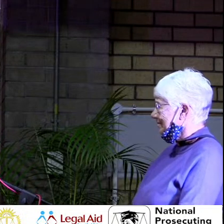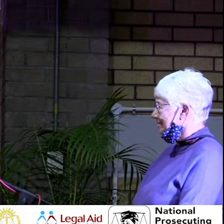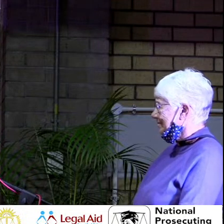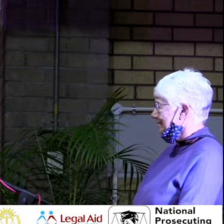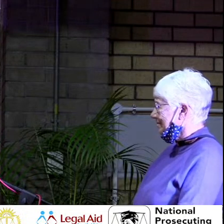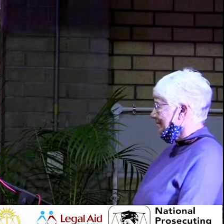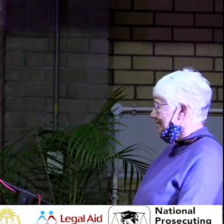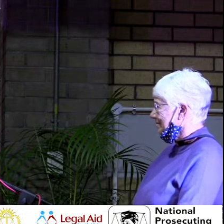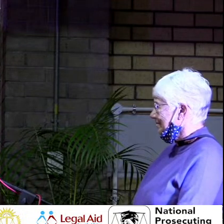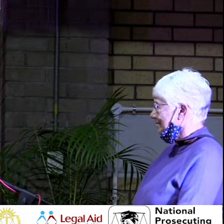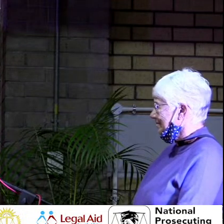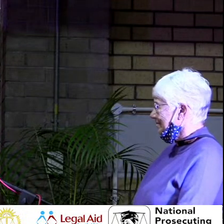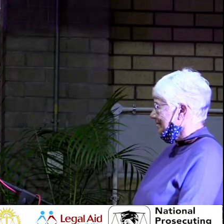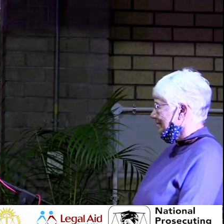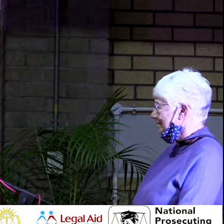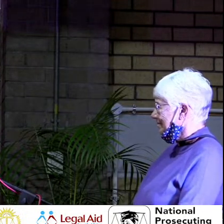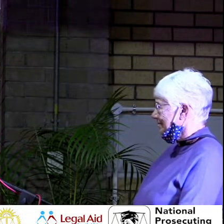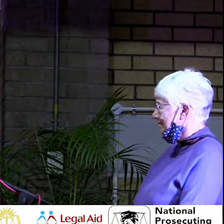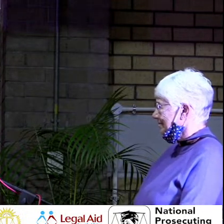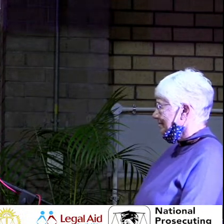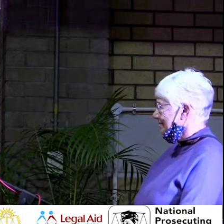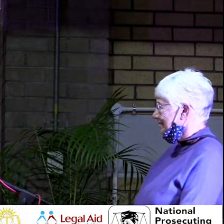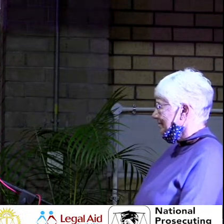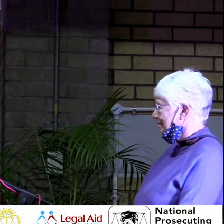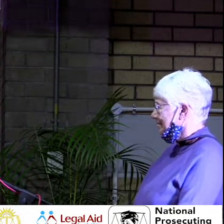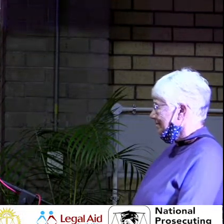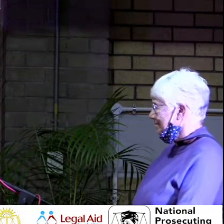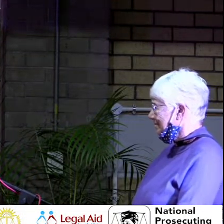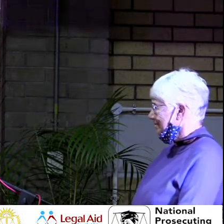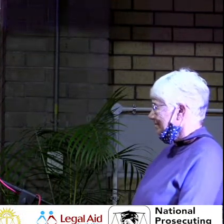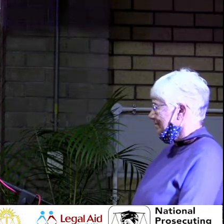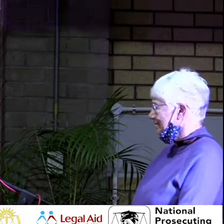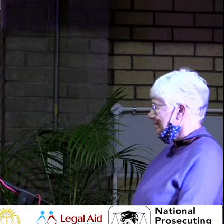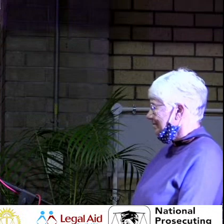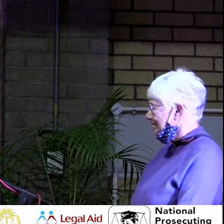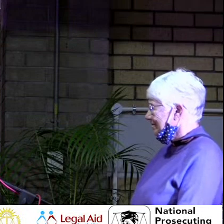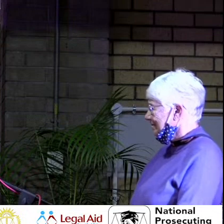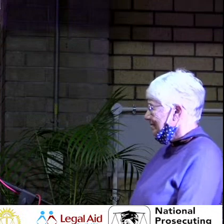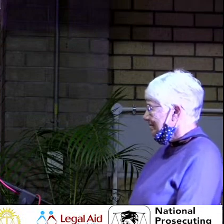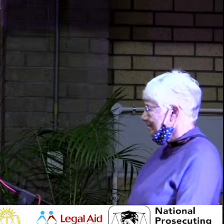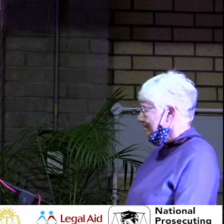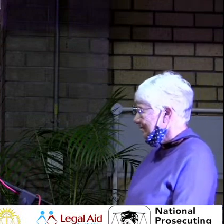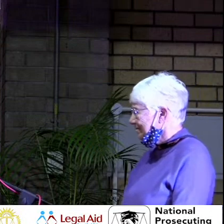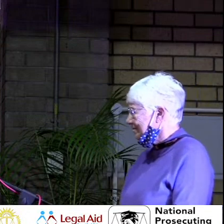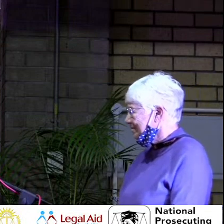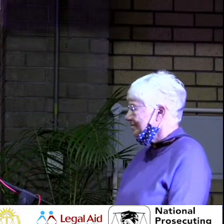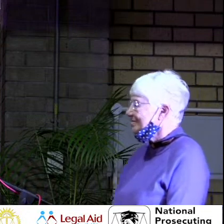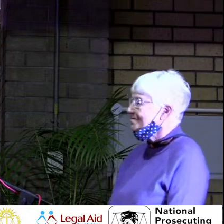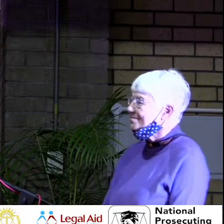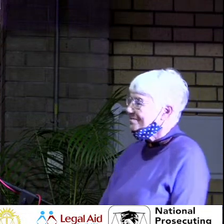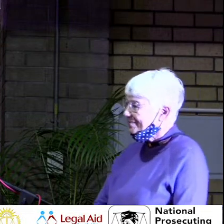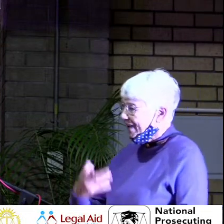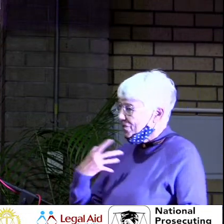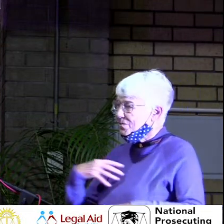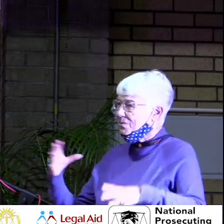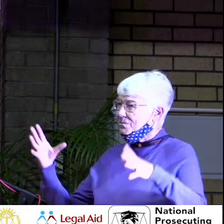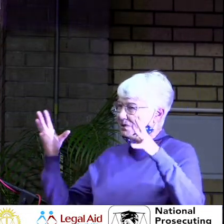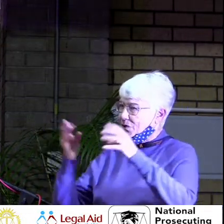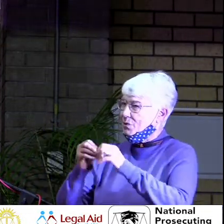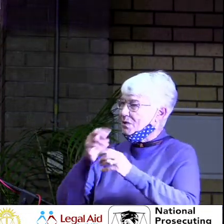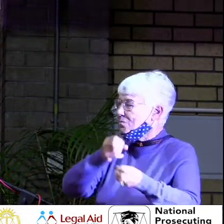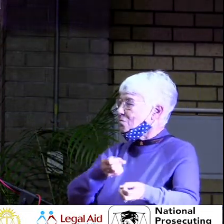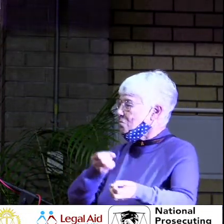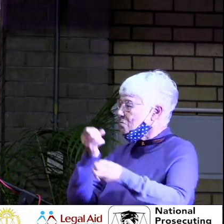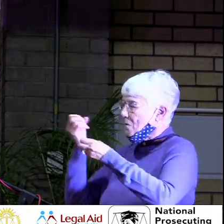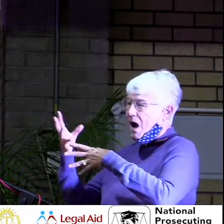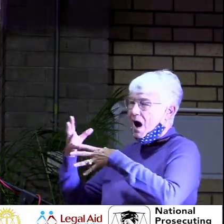Kwai, nice ladies and gentlemen, this was a fantastic session. We heard you, you gave us a lot. We understand that there's much,